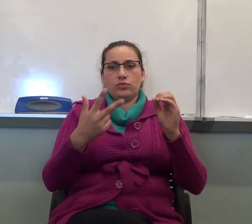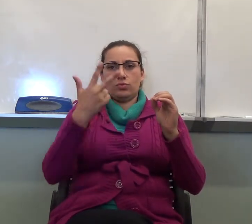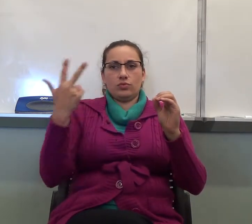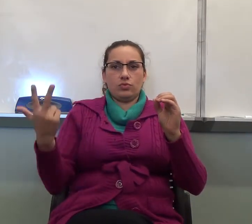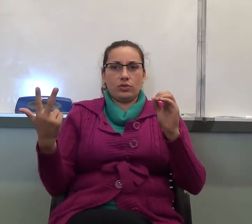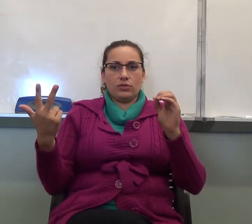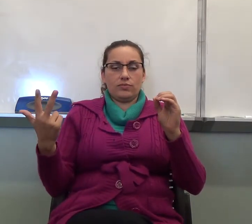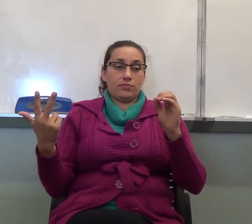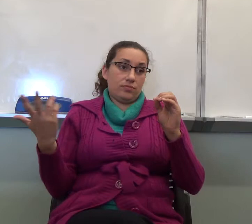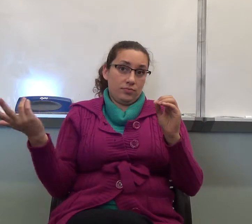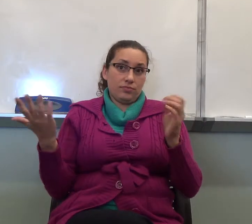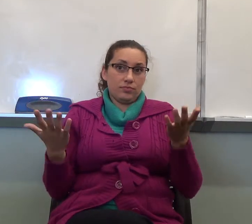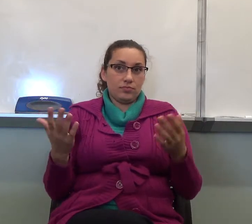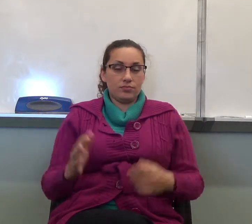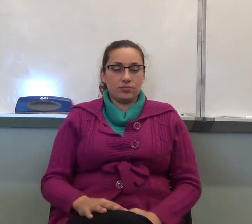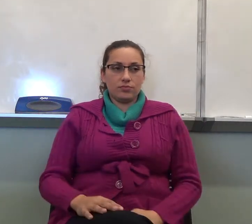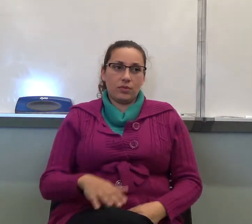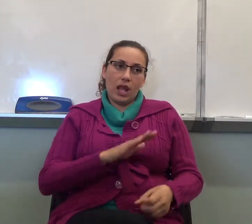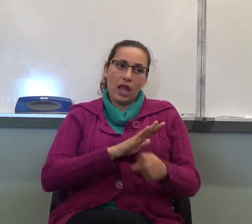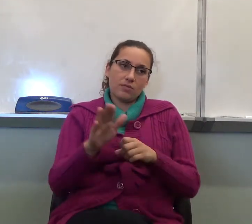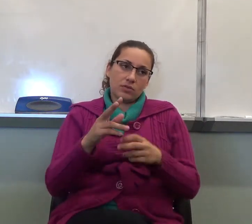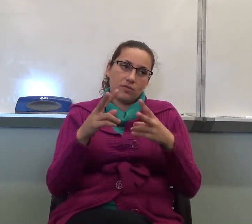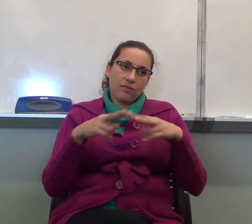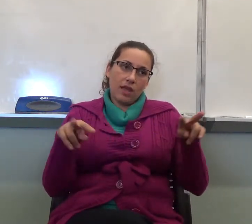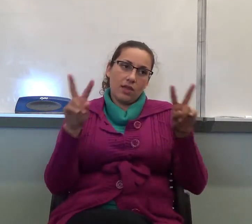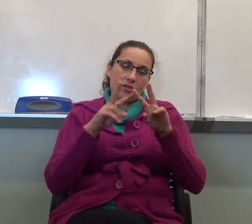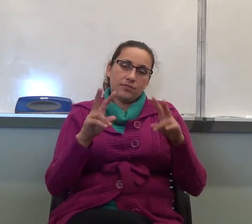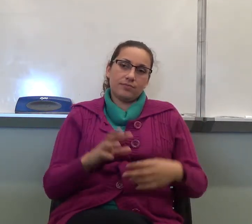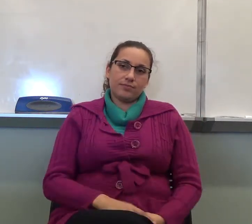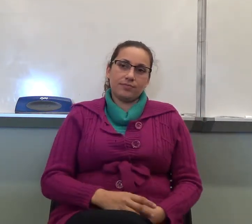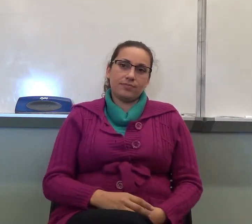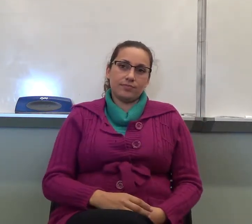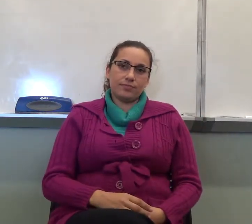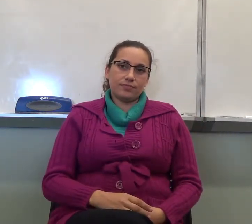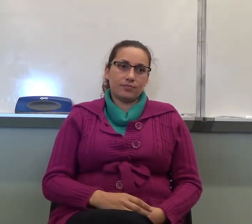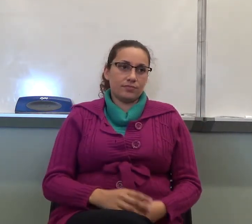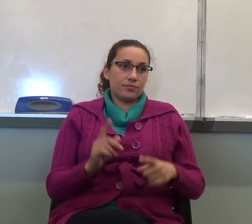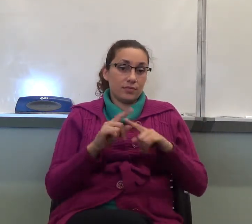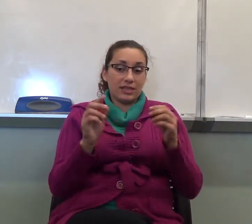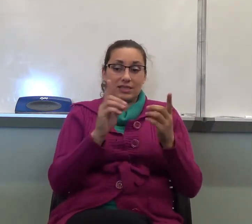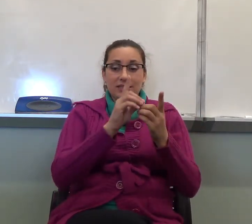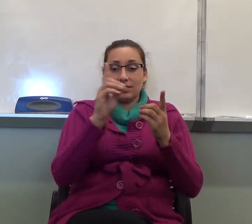1, 2, 3. Ah, okay. The point being, the distance is always positive.